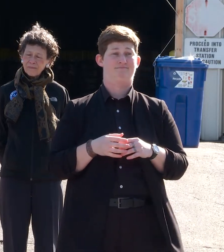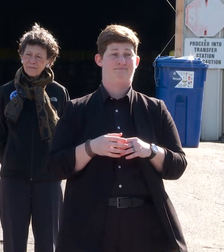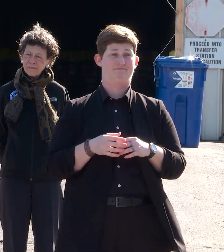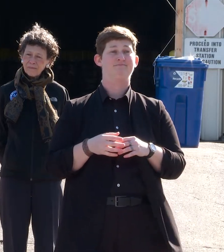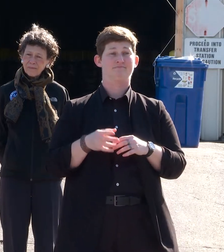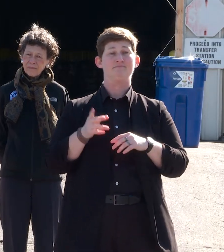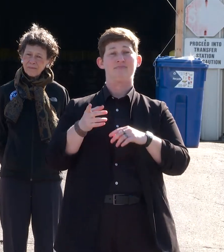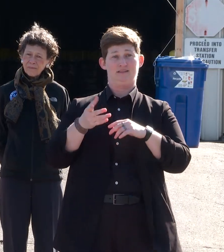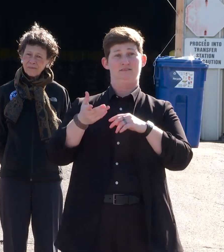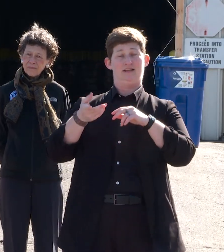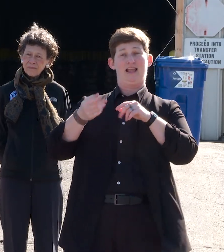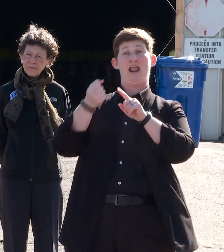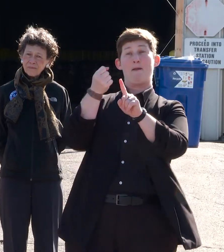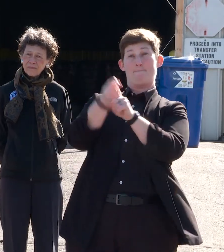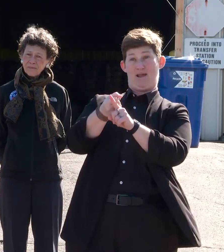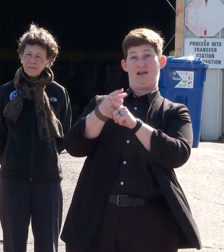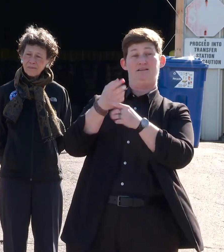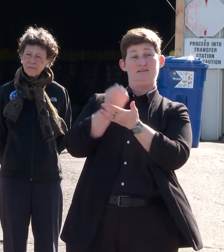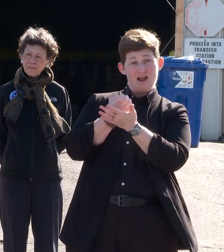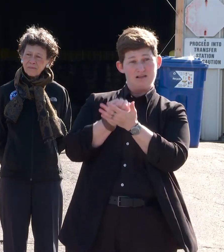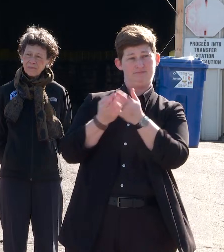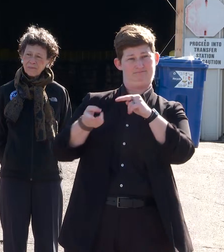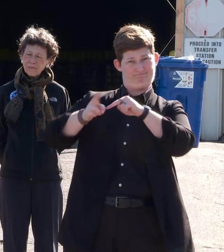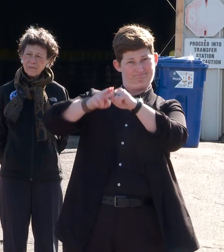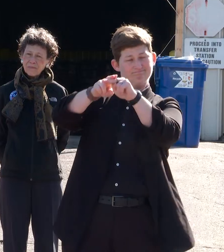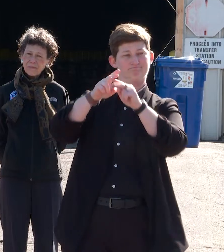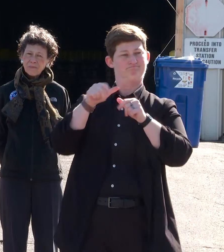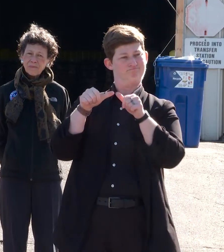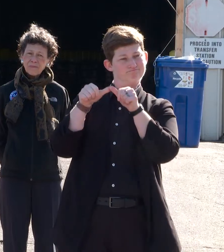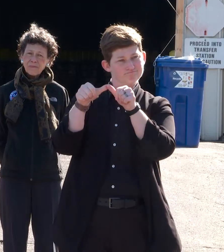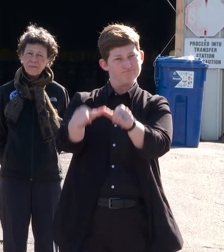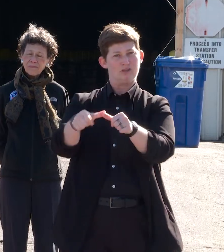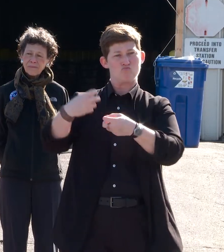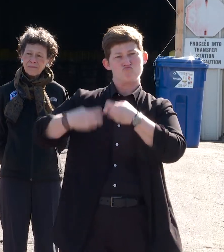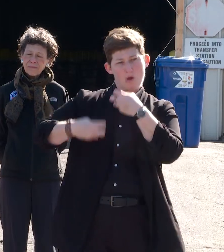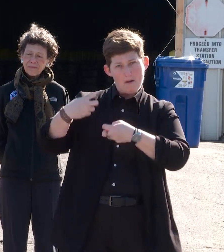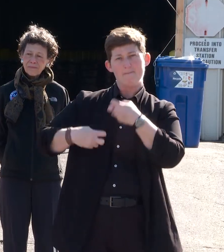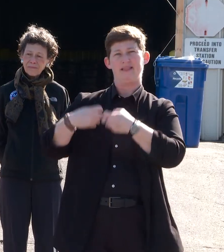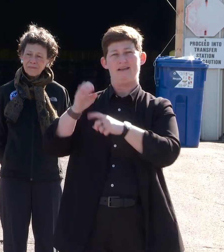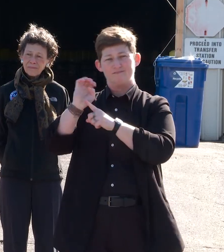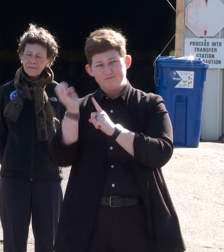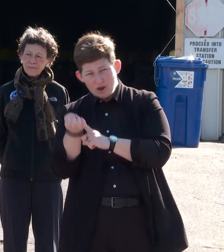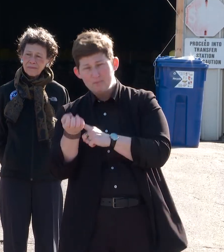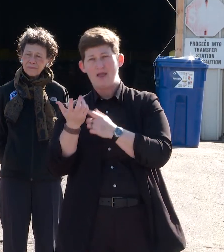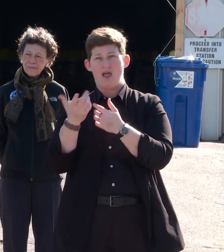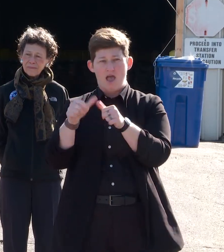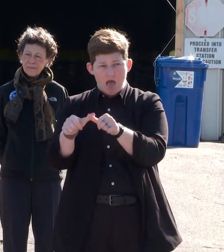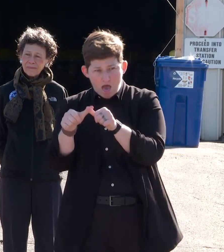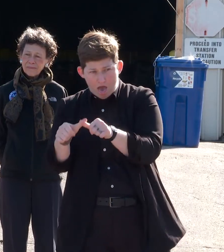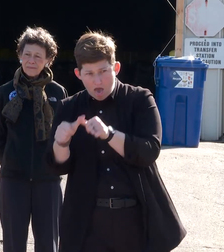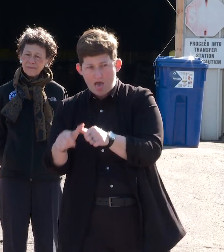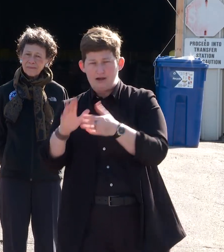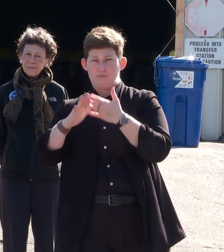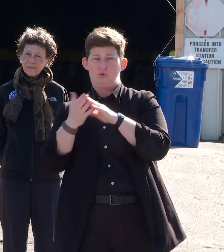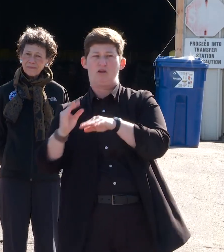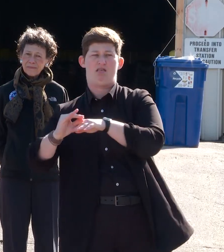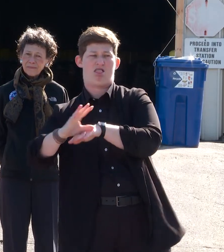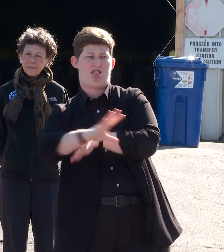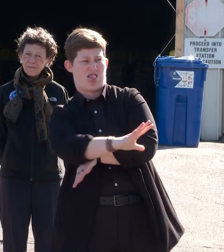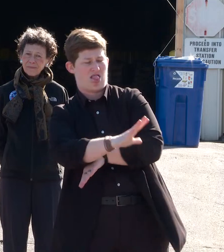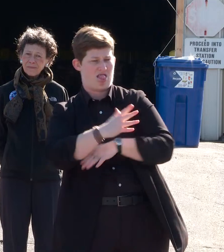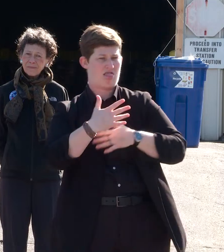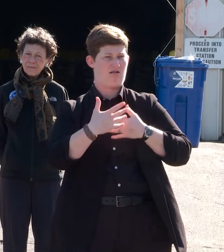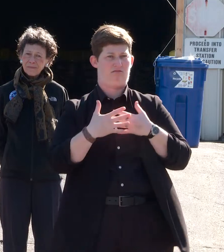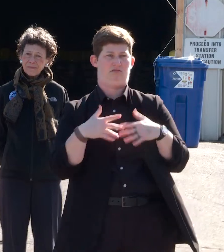ecosystems, and it further exacerbates environmental inequities that face communities across the country.